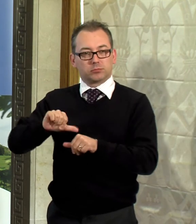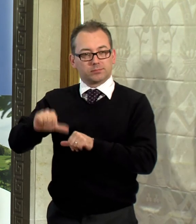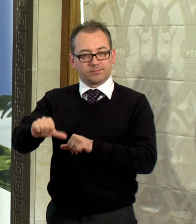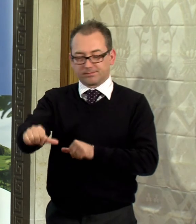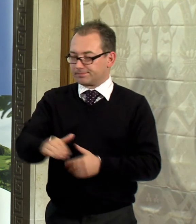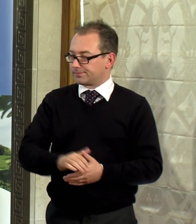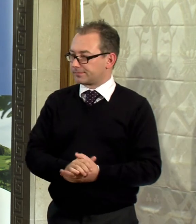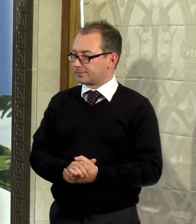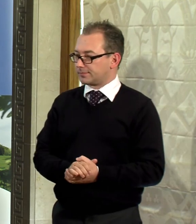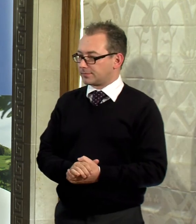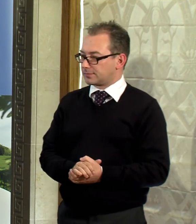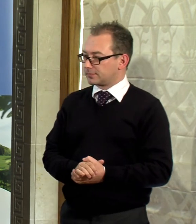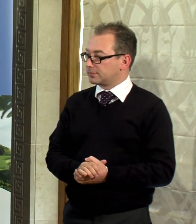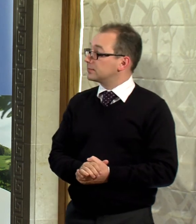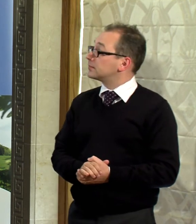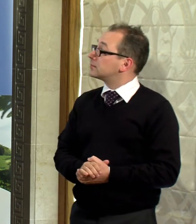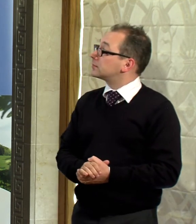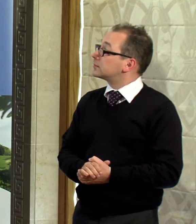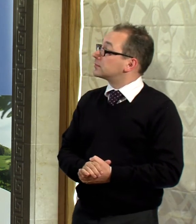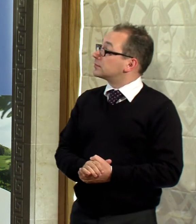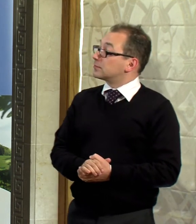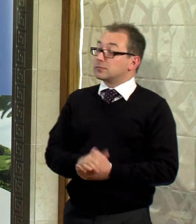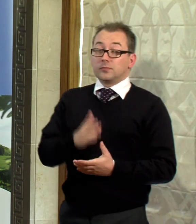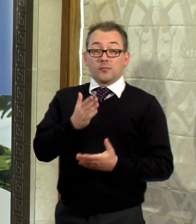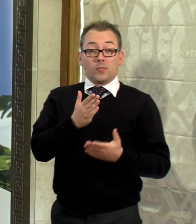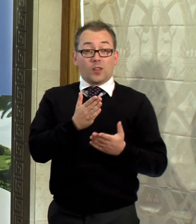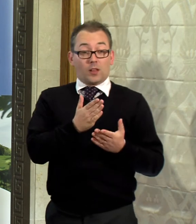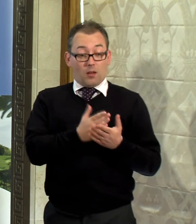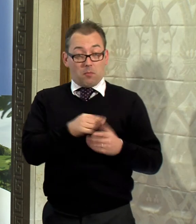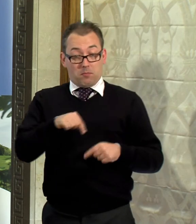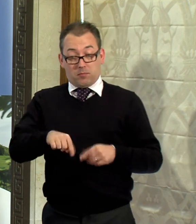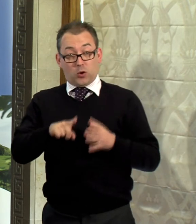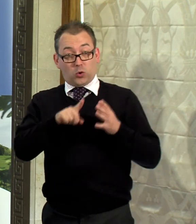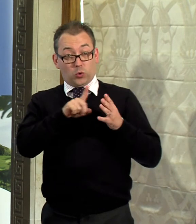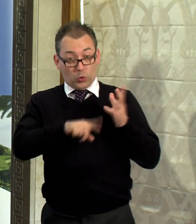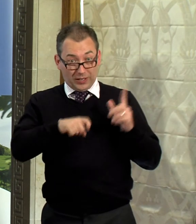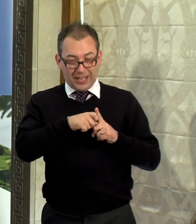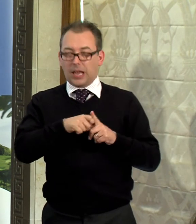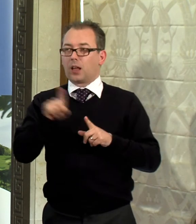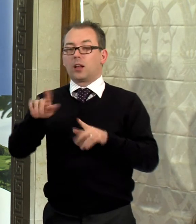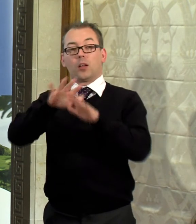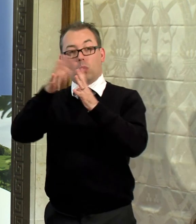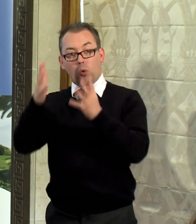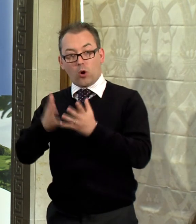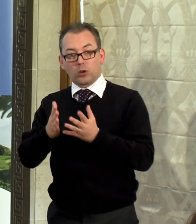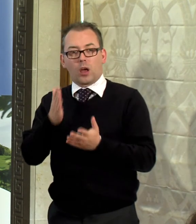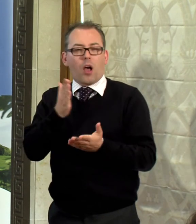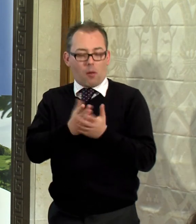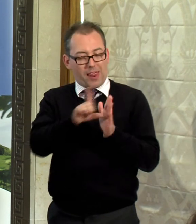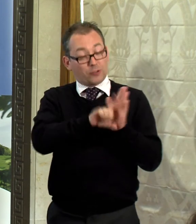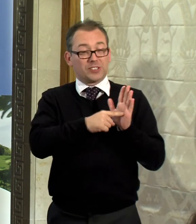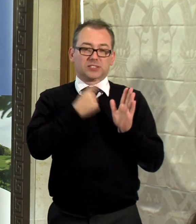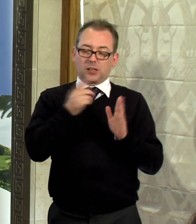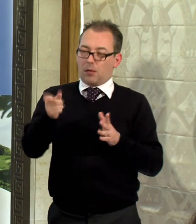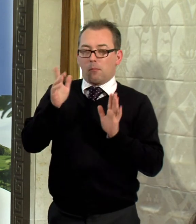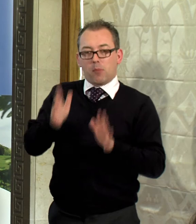In line with legislation, arts venues in the UK and internationally are increasingly providing access facilities